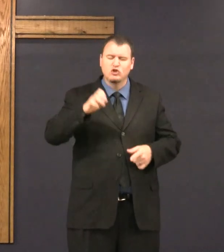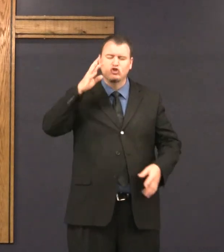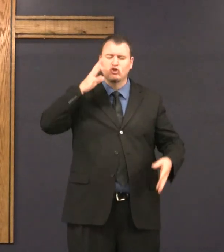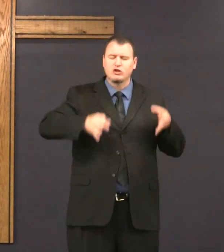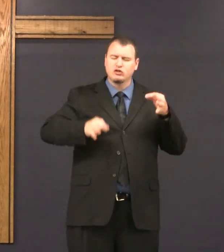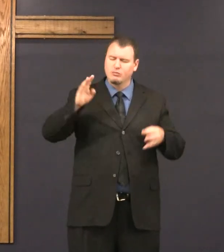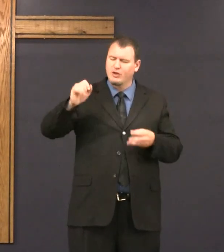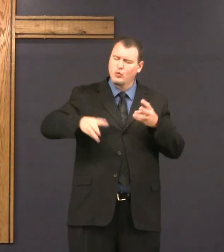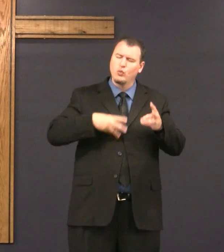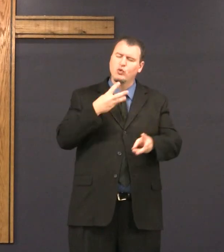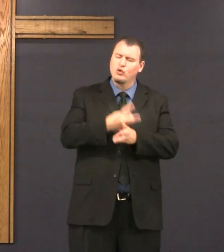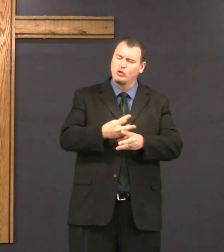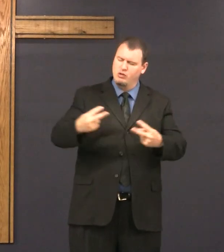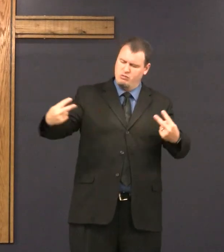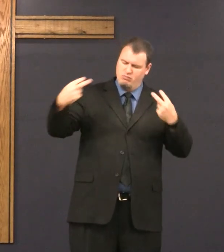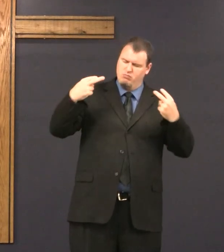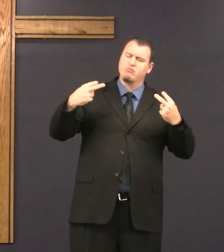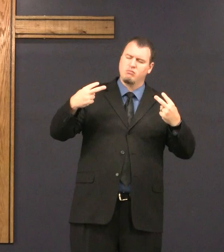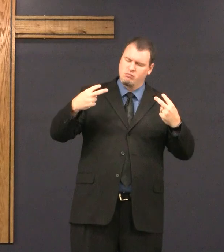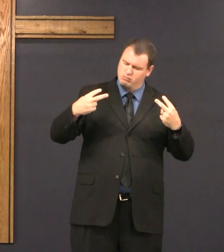We should be willing to be judged by the world.